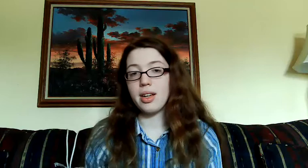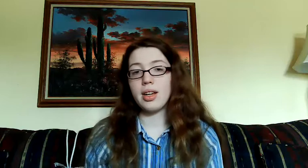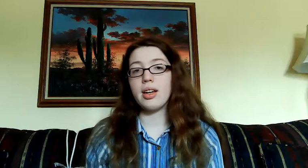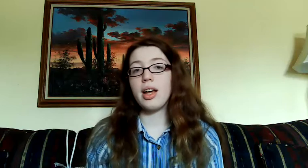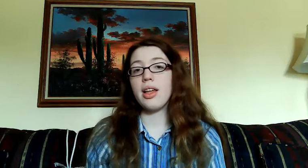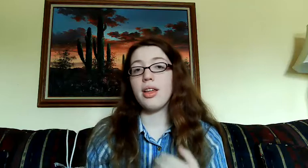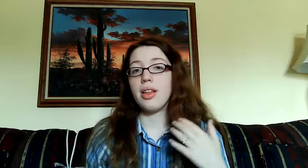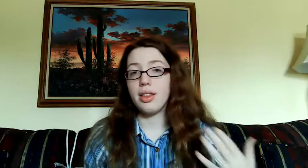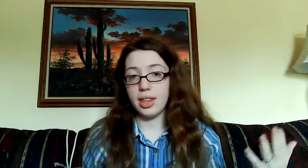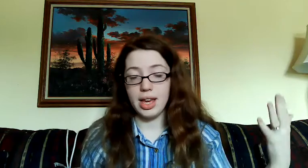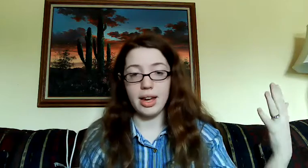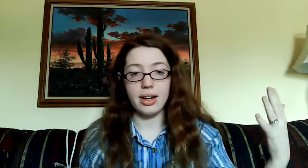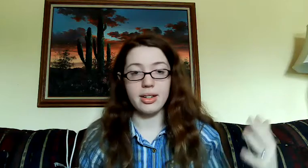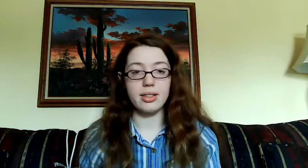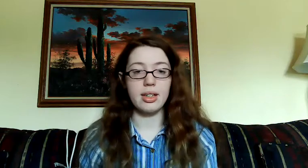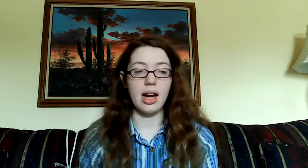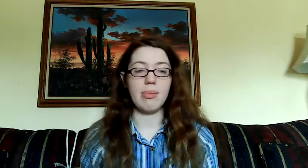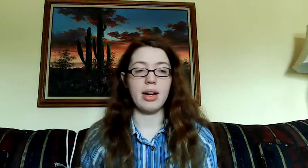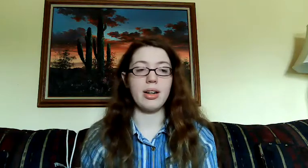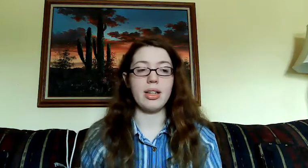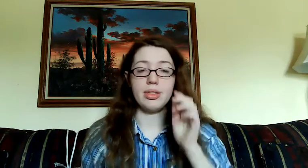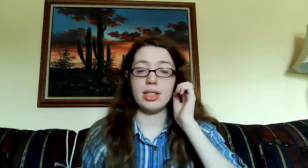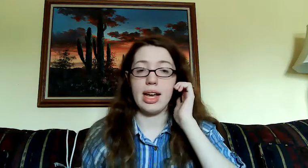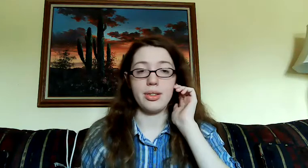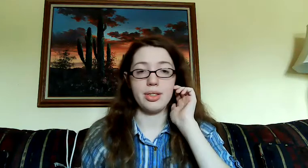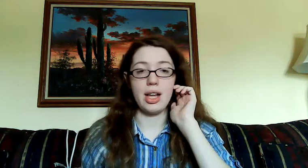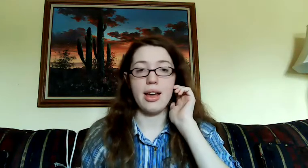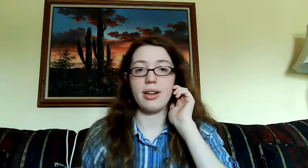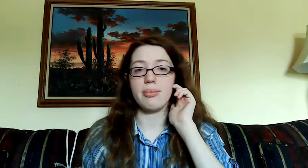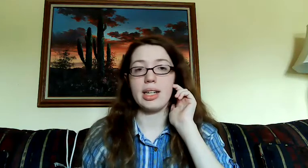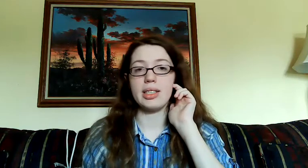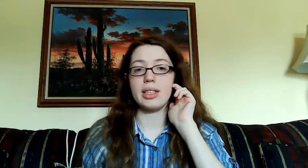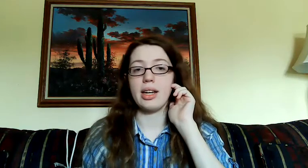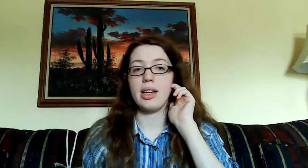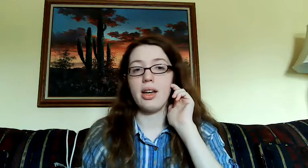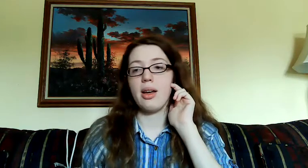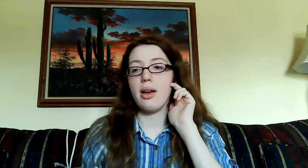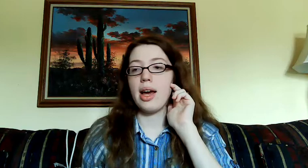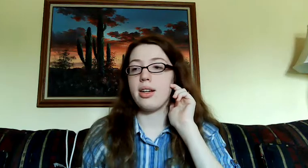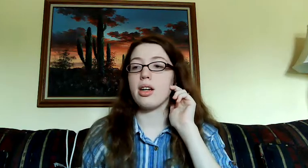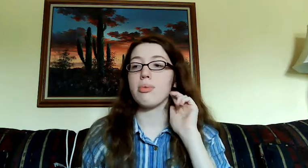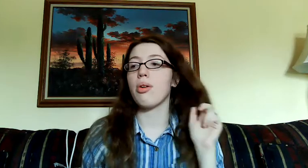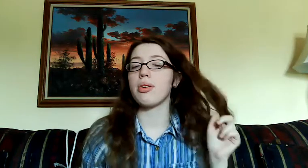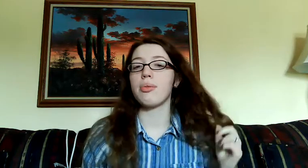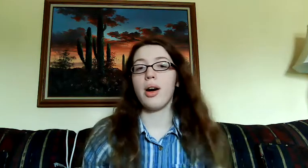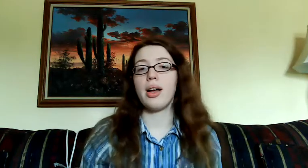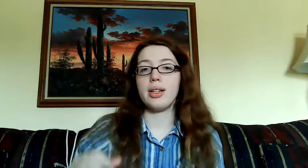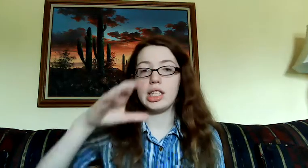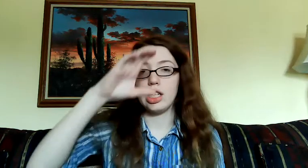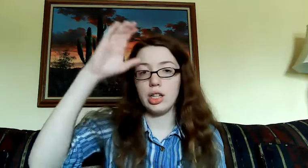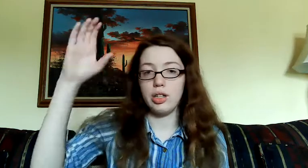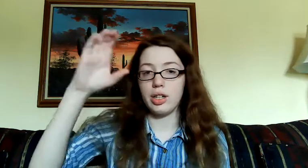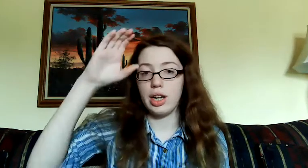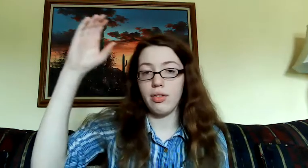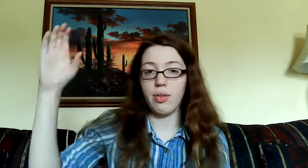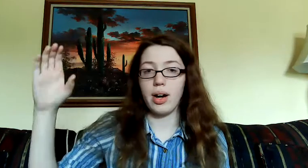the thing. You know, I'm not going to use the technical side, basically. And another important one is looking for, because